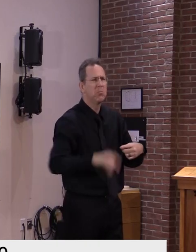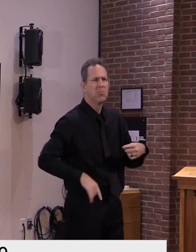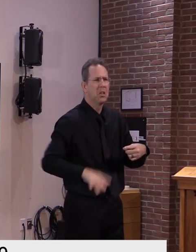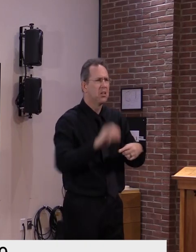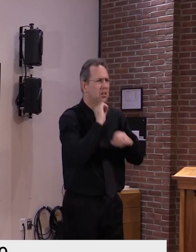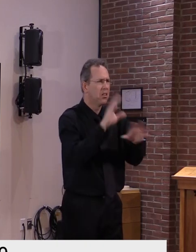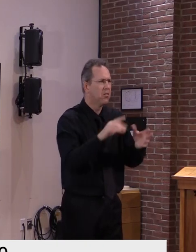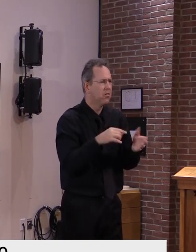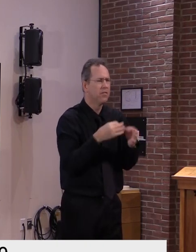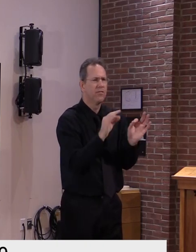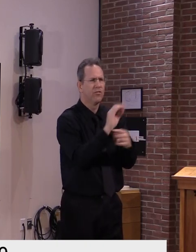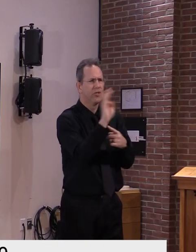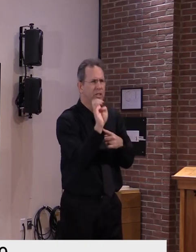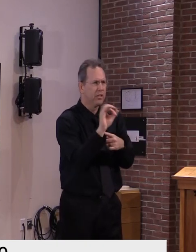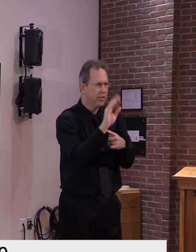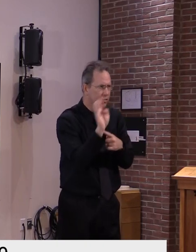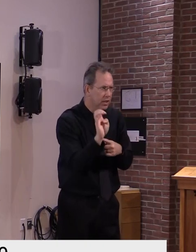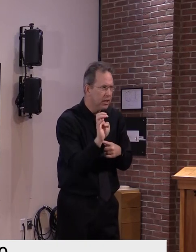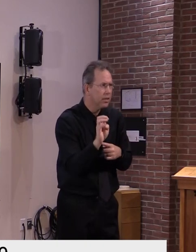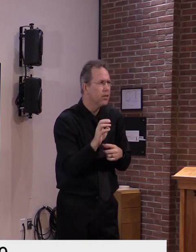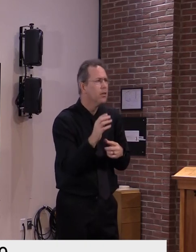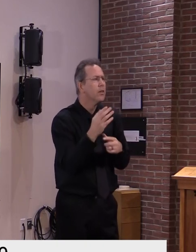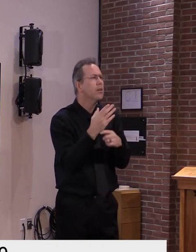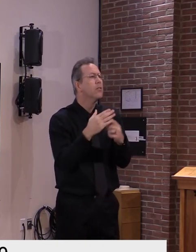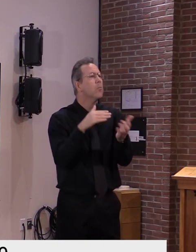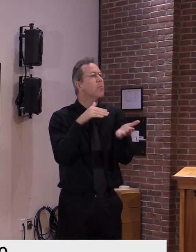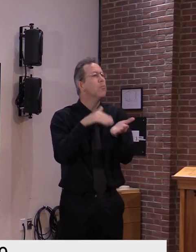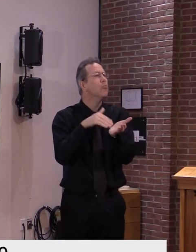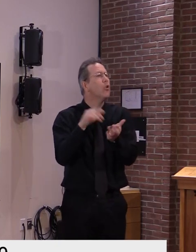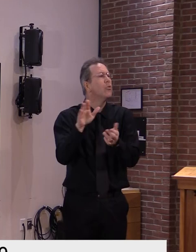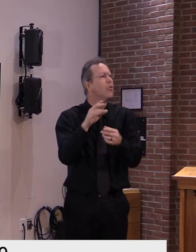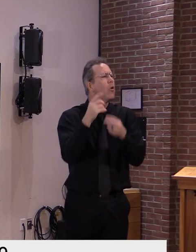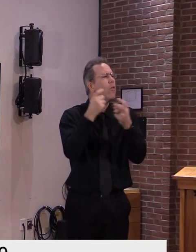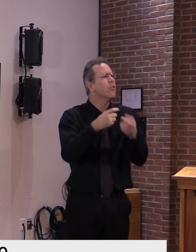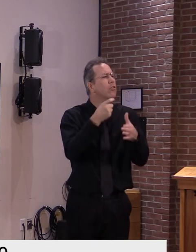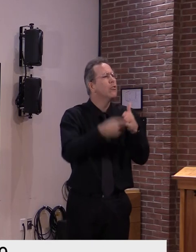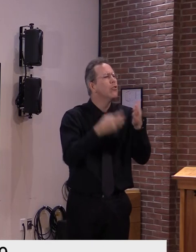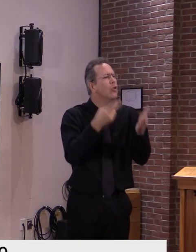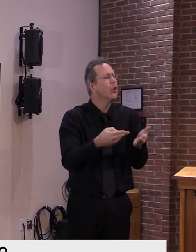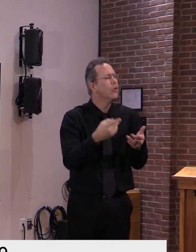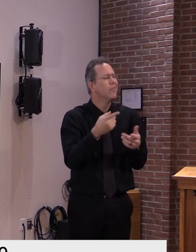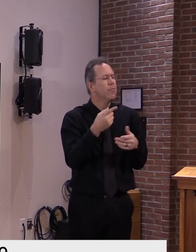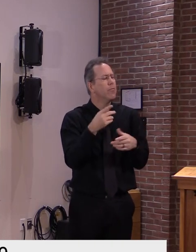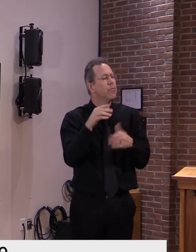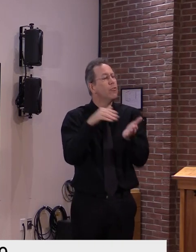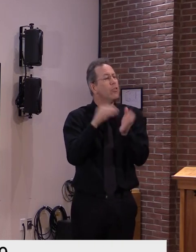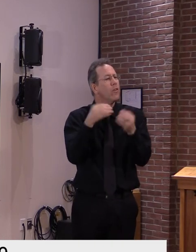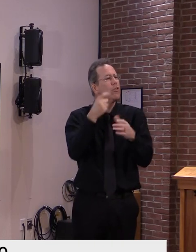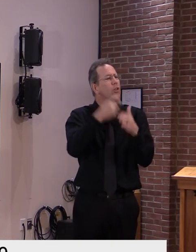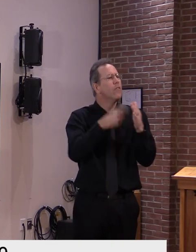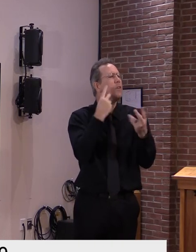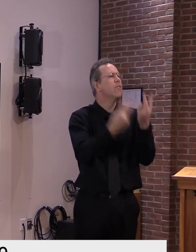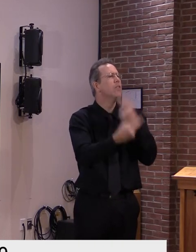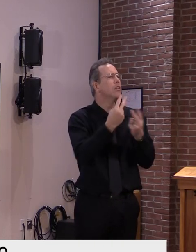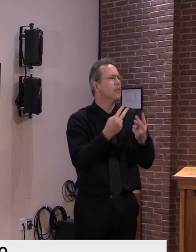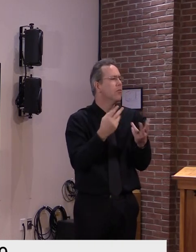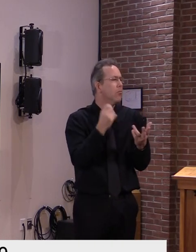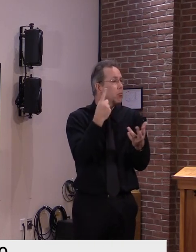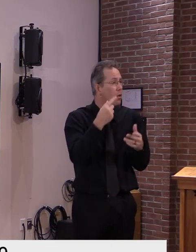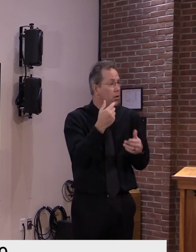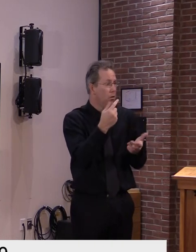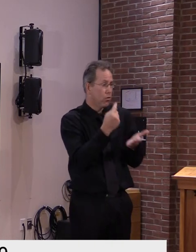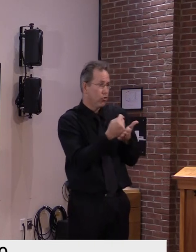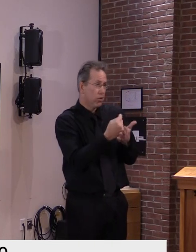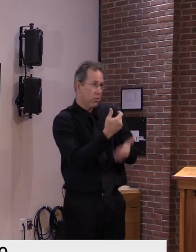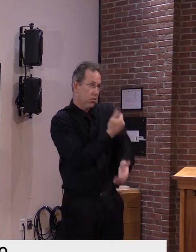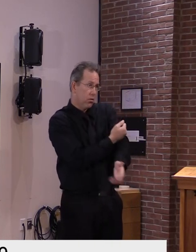an administrative fee, you are guaranteed COVID-19 vaccine regardless of whether you have insurance or your